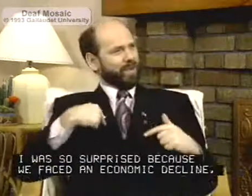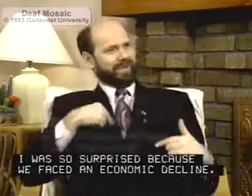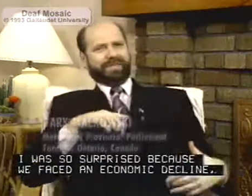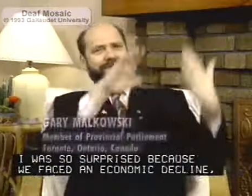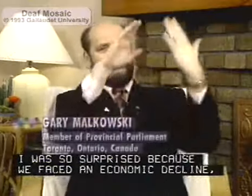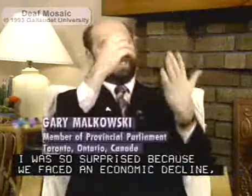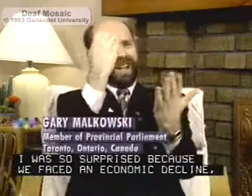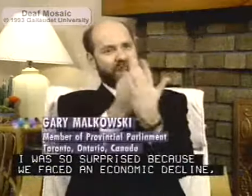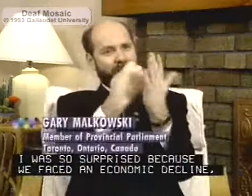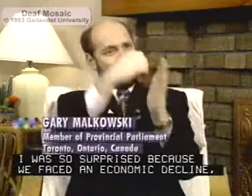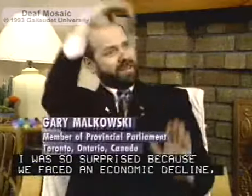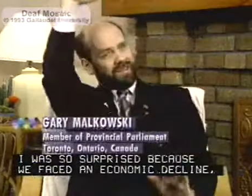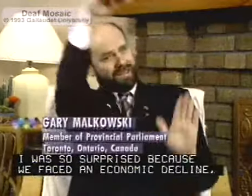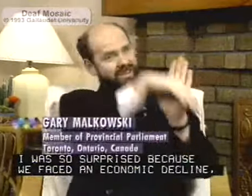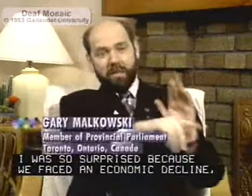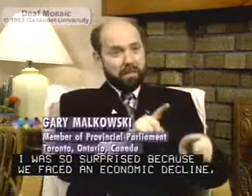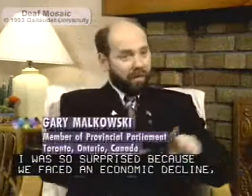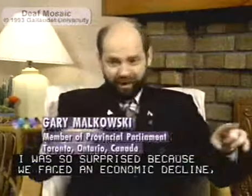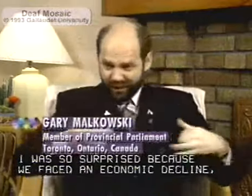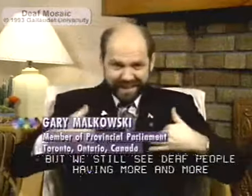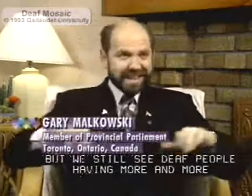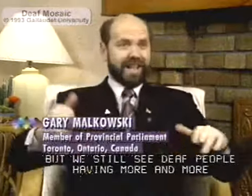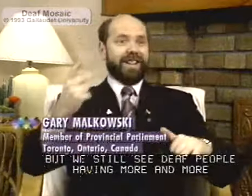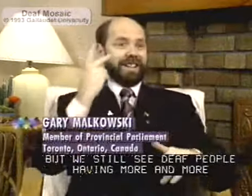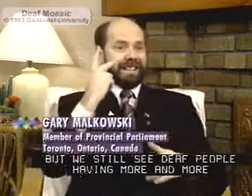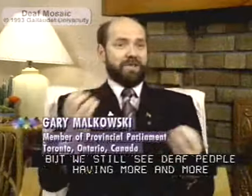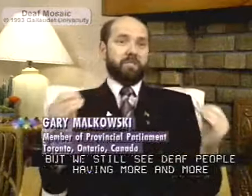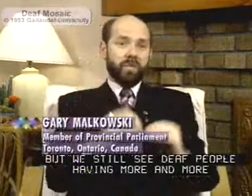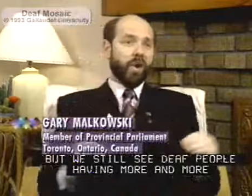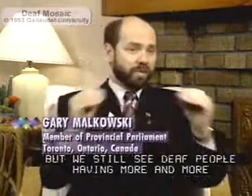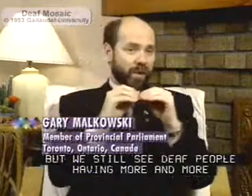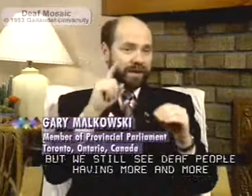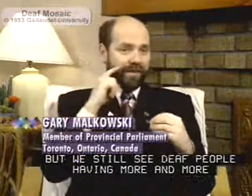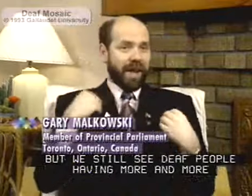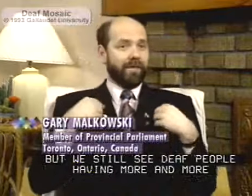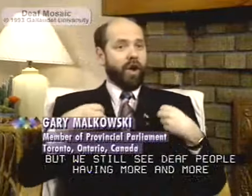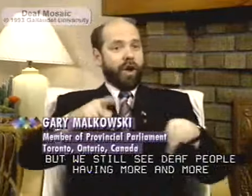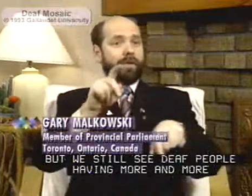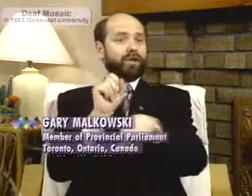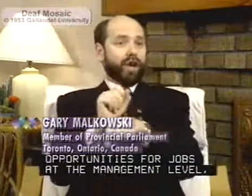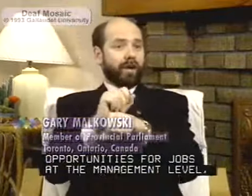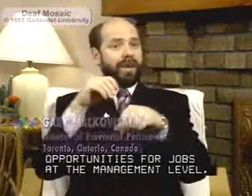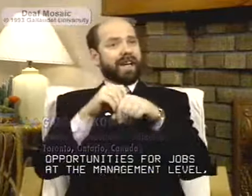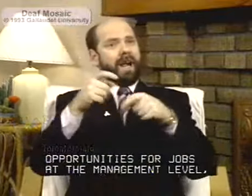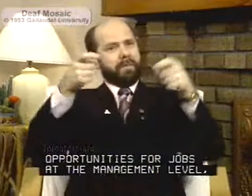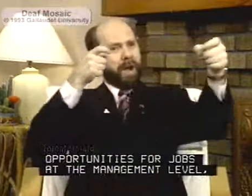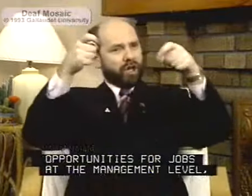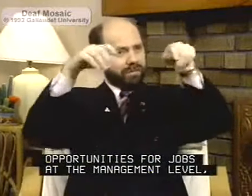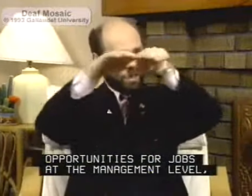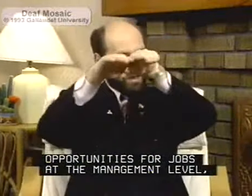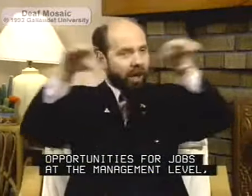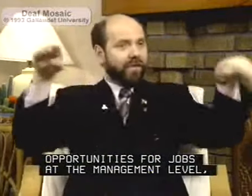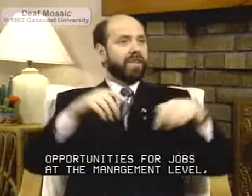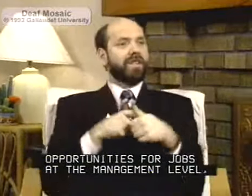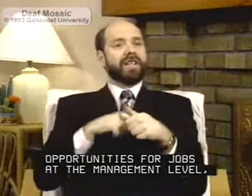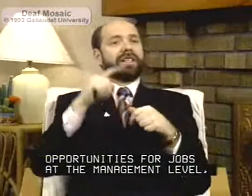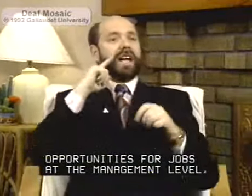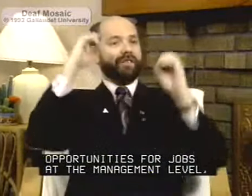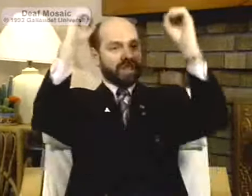because we faced an economic decline, but we still see deaf people having more and more opportunities for jobs at the management level, and